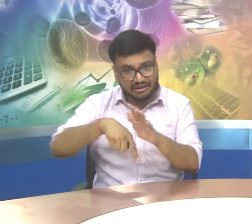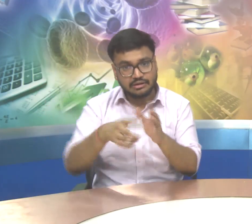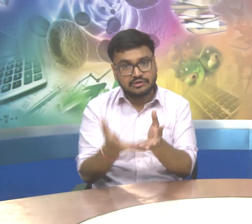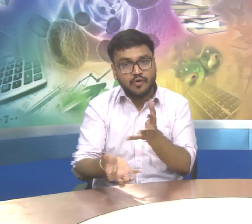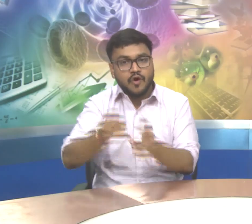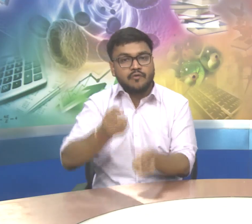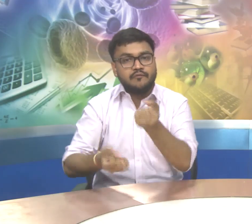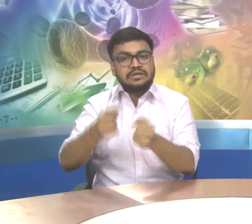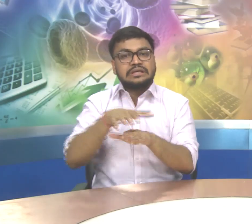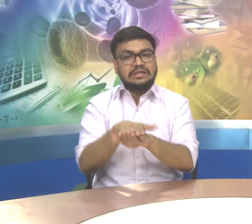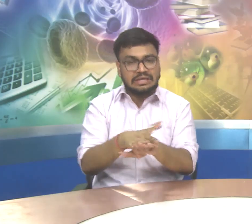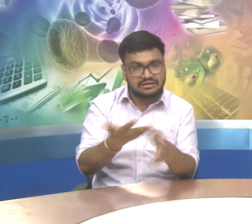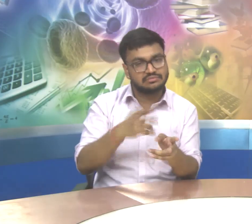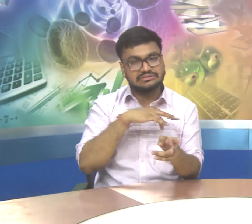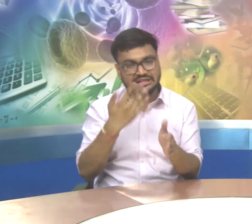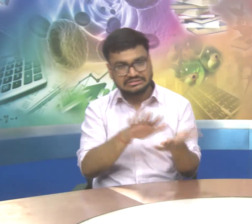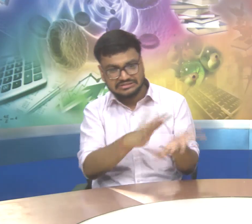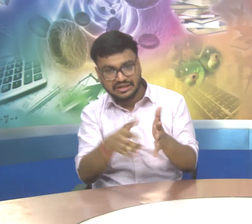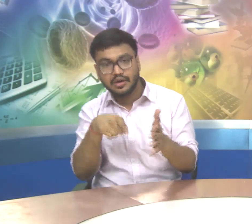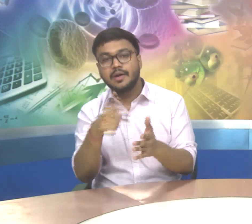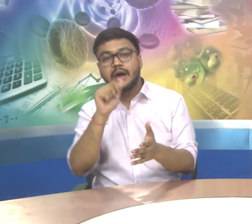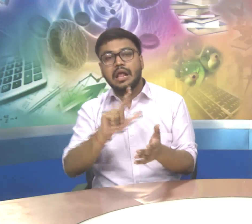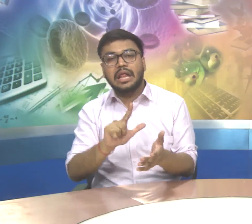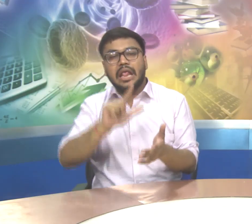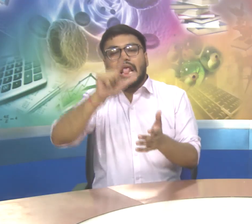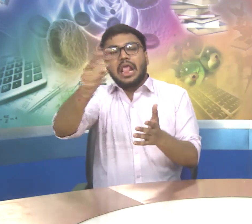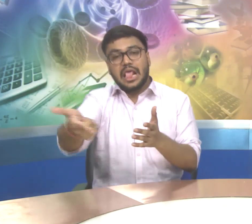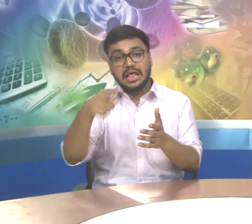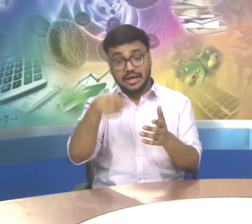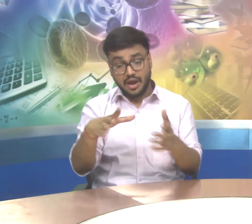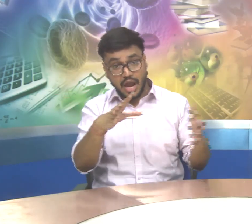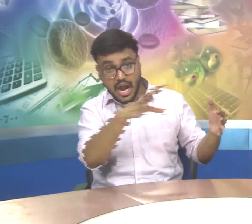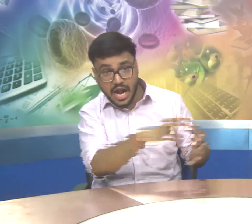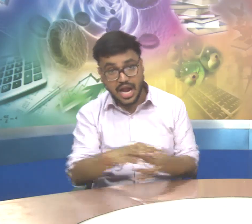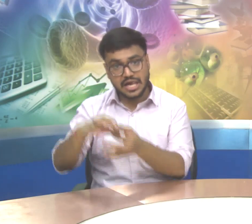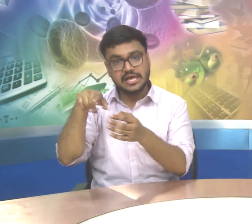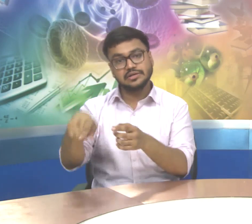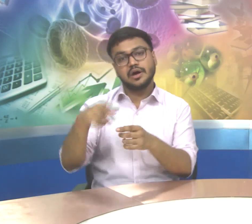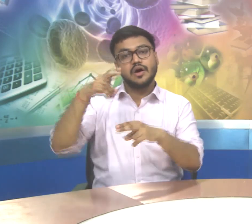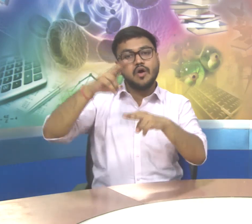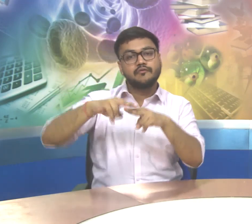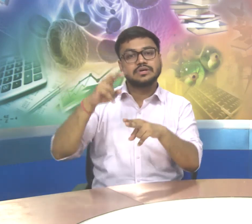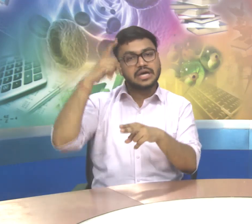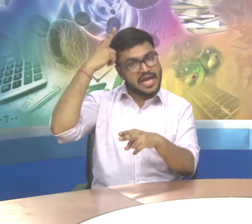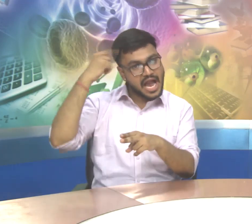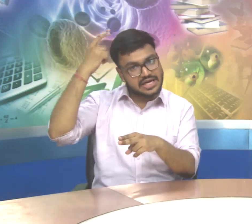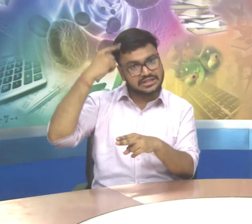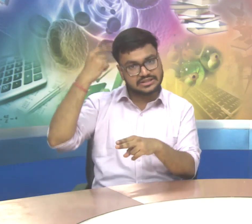They also used oils from seeds and fish for light.